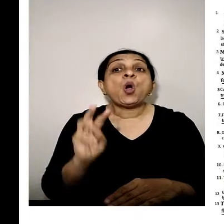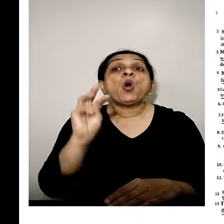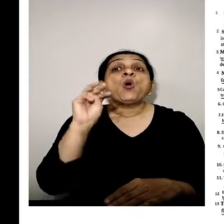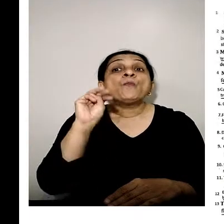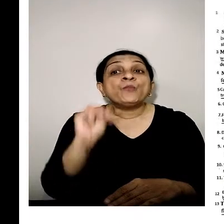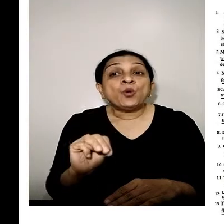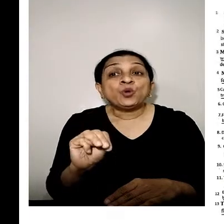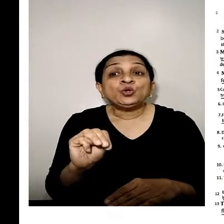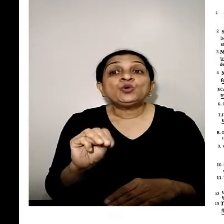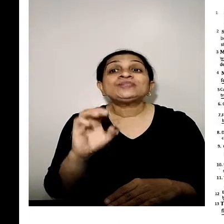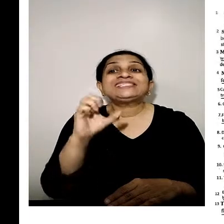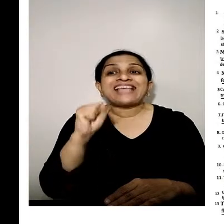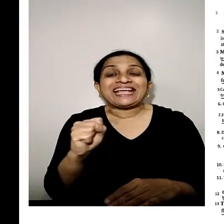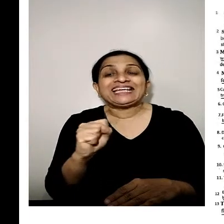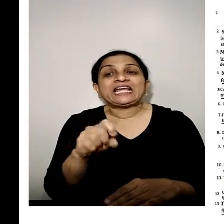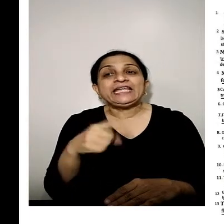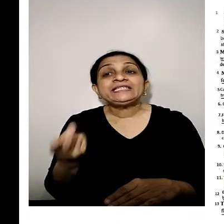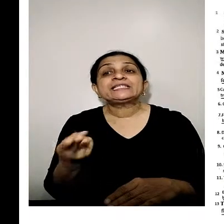two